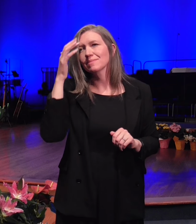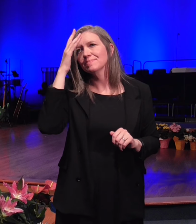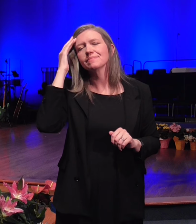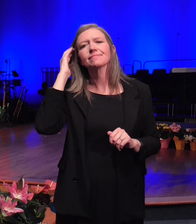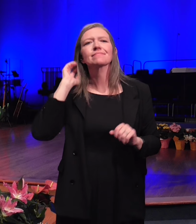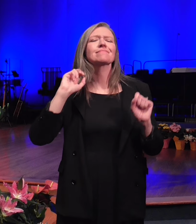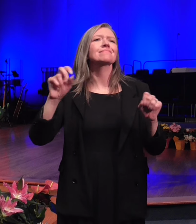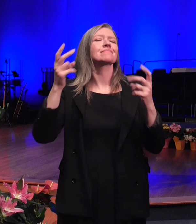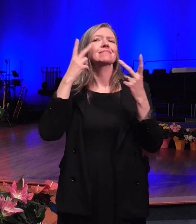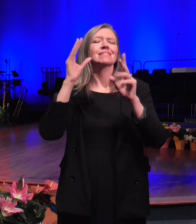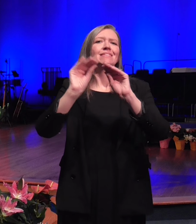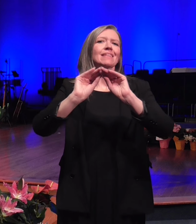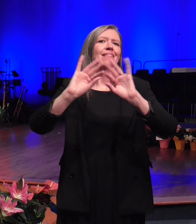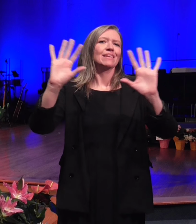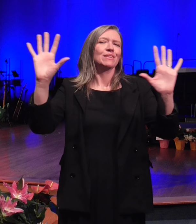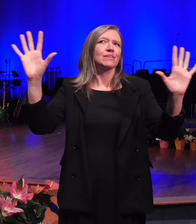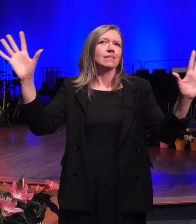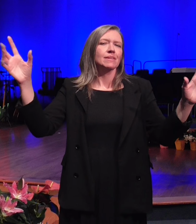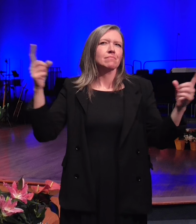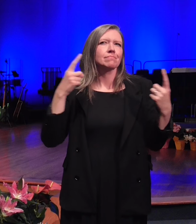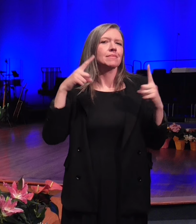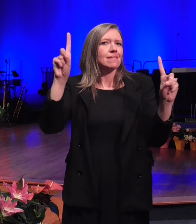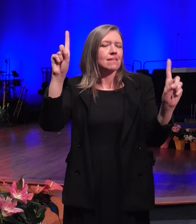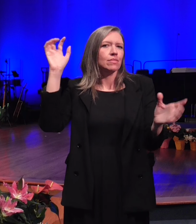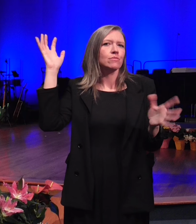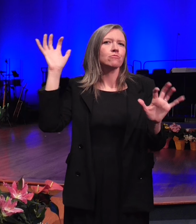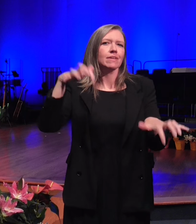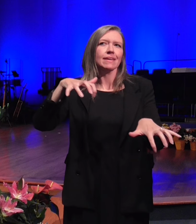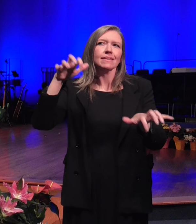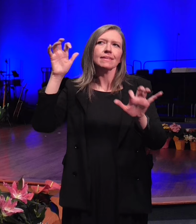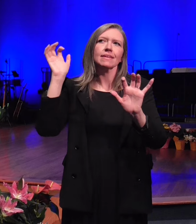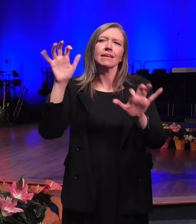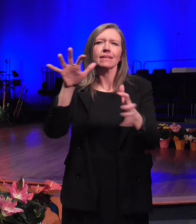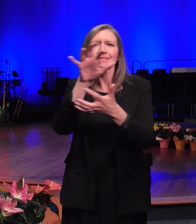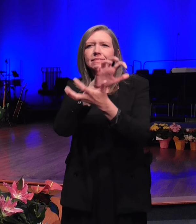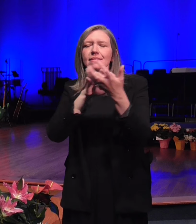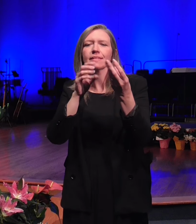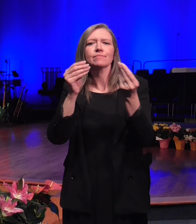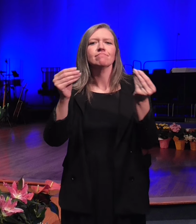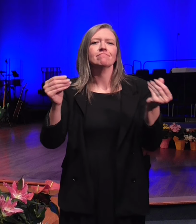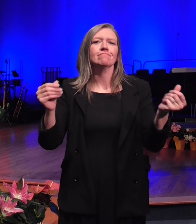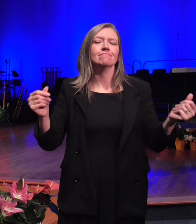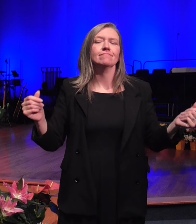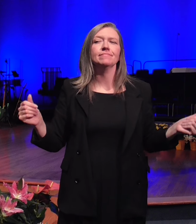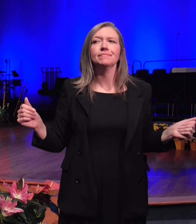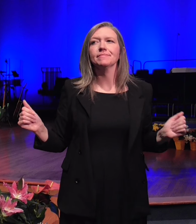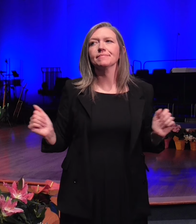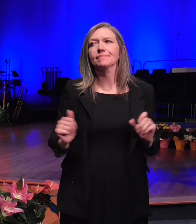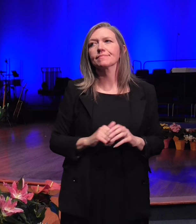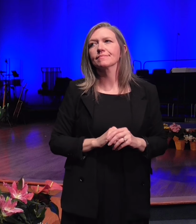I can see clearly now, rain is gone.